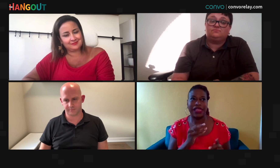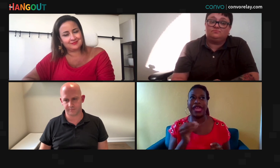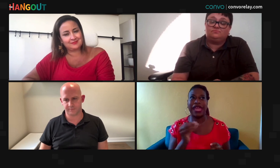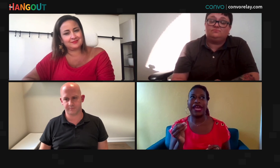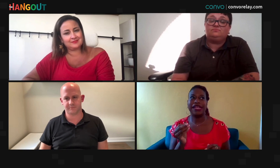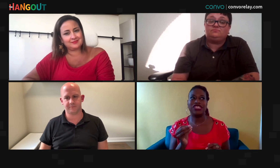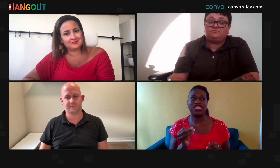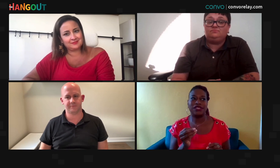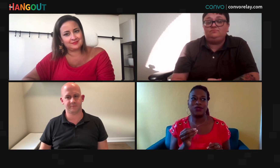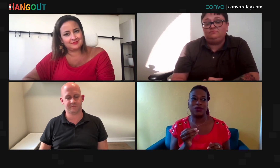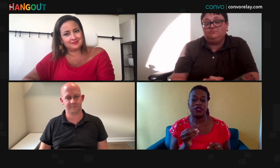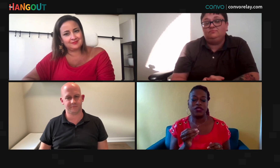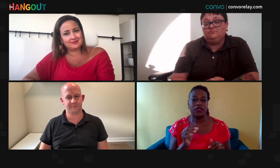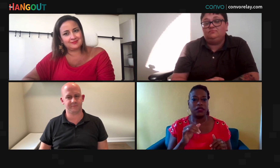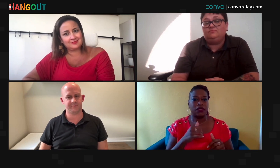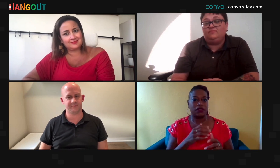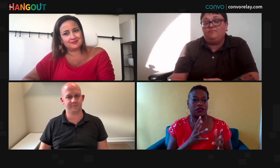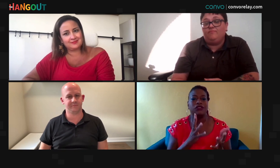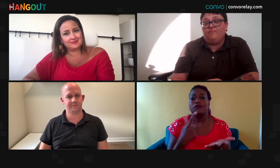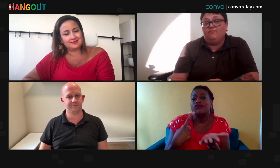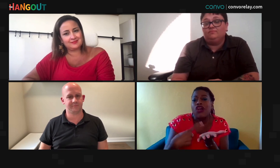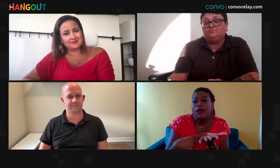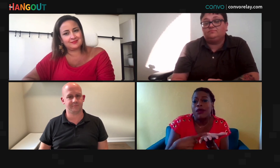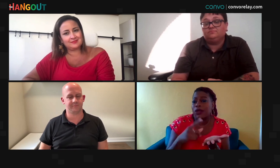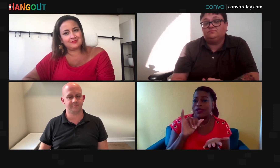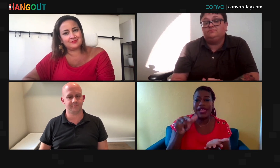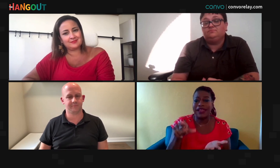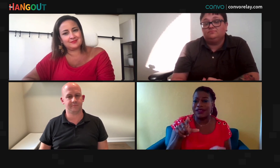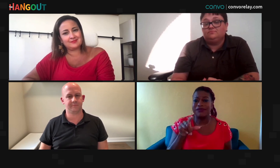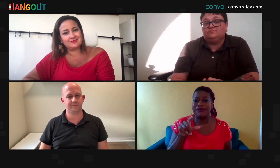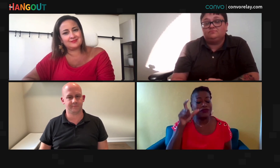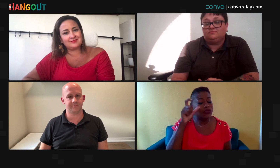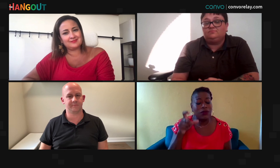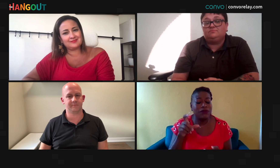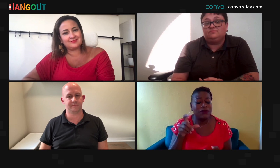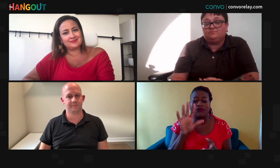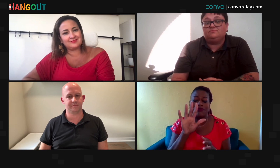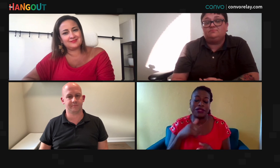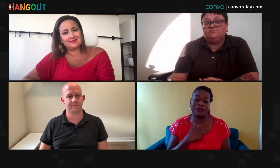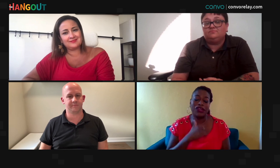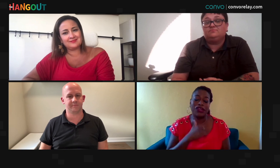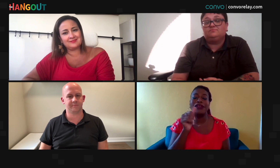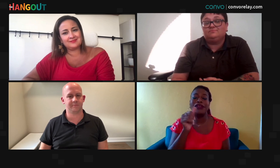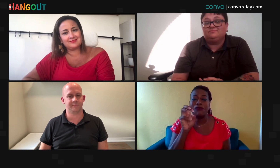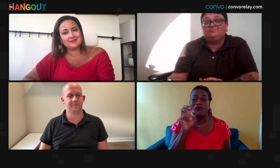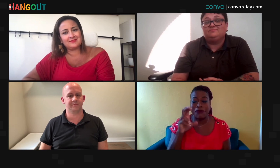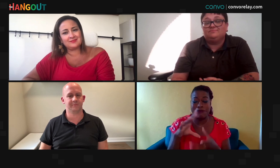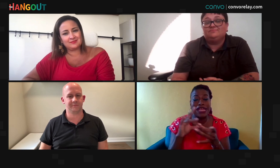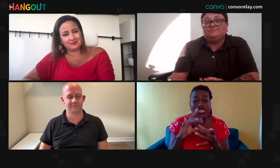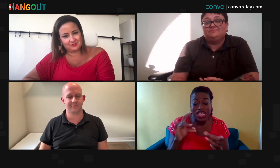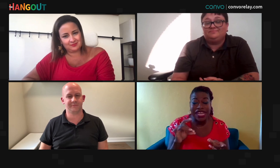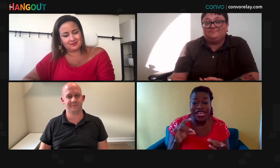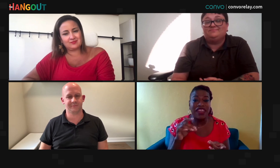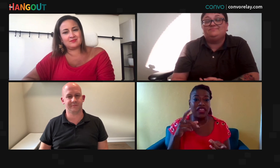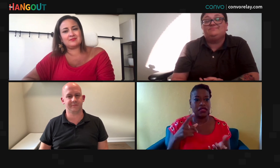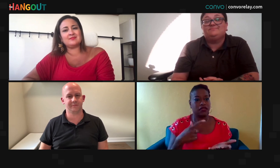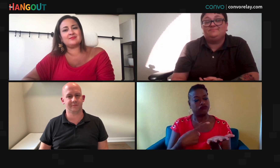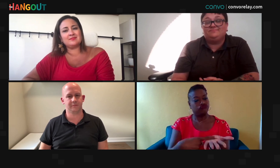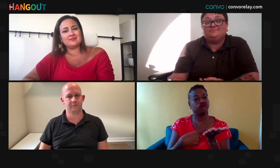that connection with other people and to talk about it. Just like Leesa mentioned, or I'm sorry,